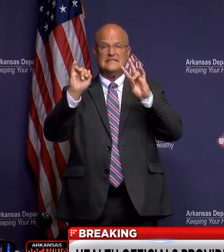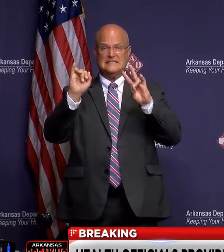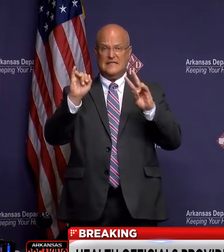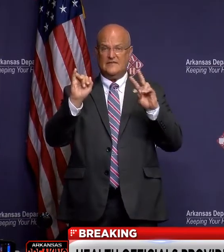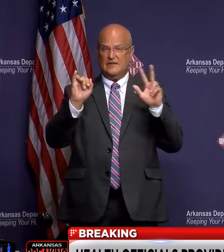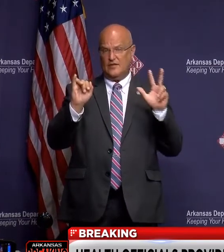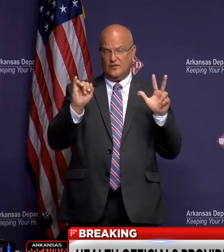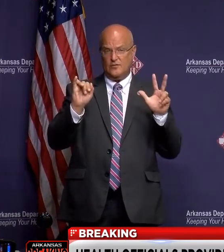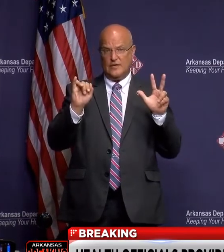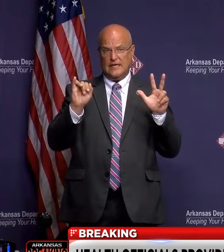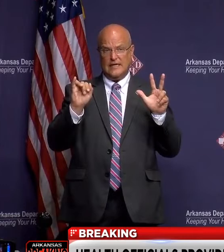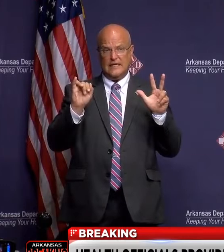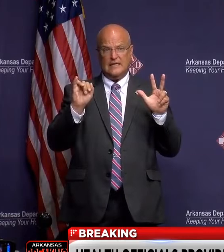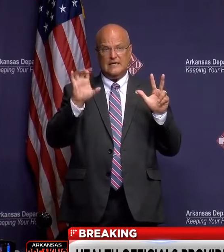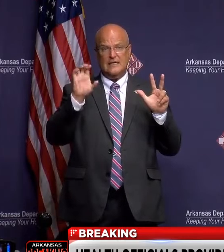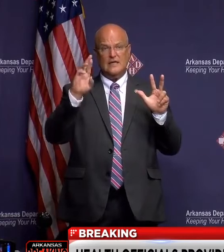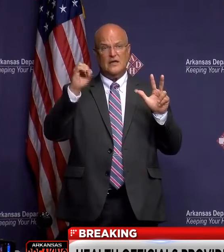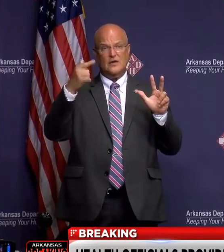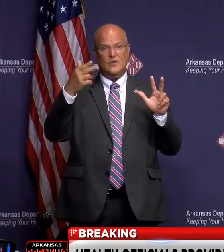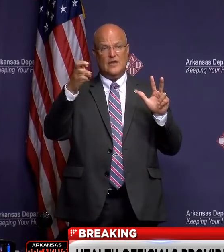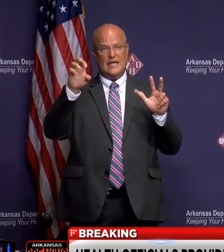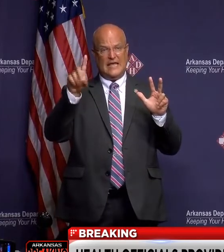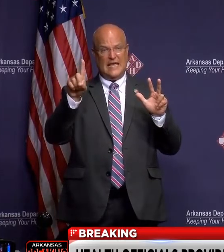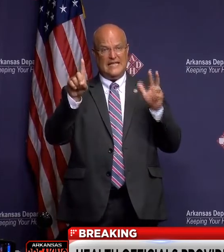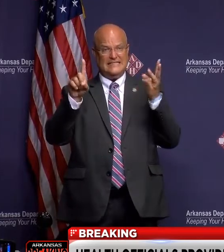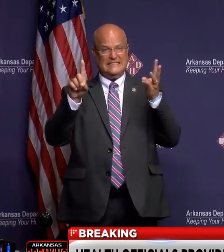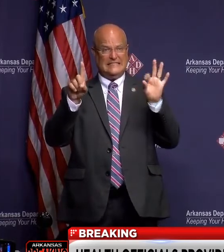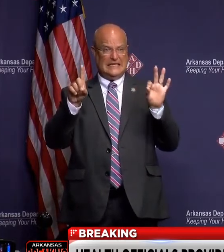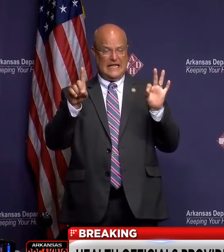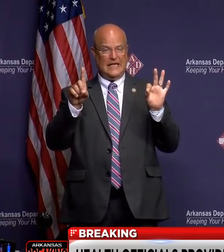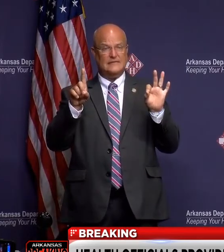73. We have Craighead at 69,